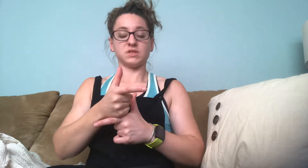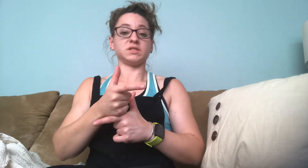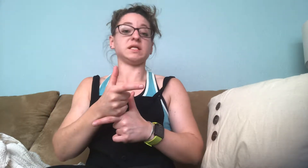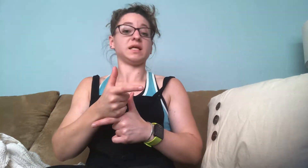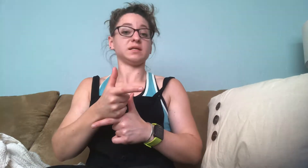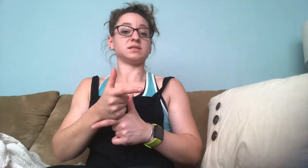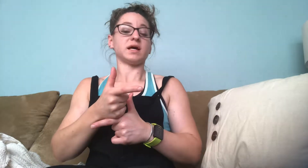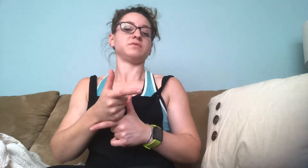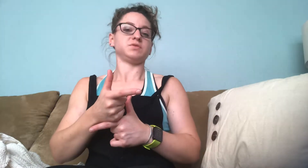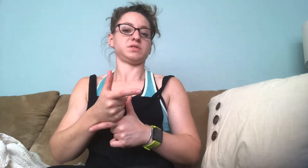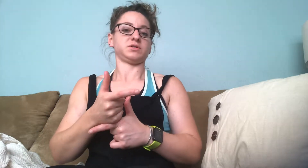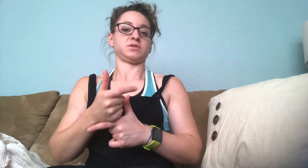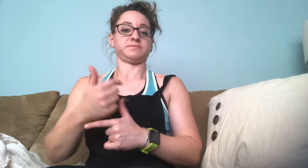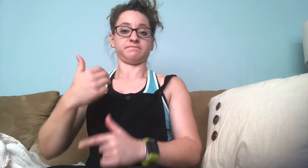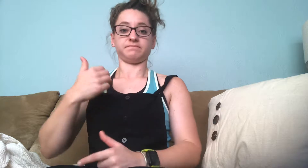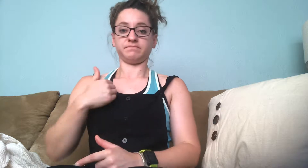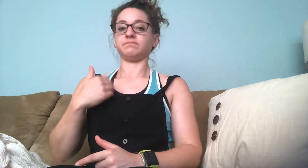So I said, yes, I have 2 sisters.